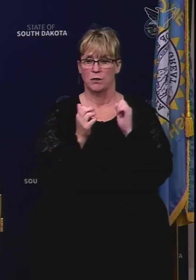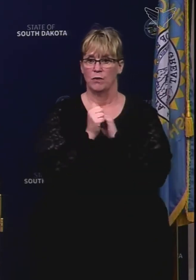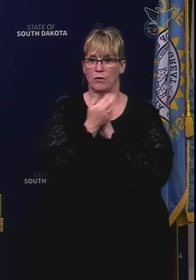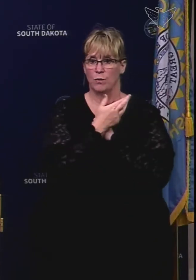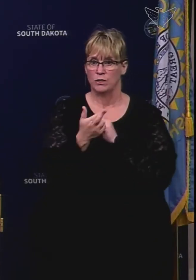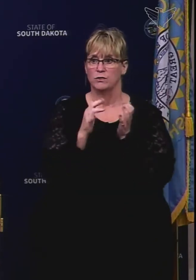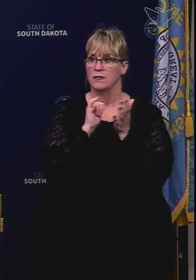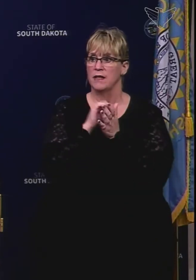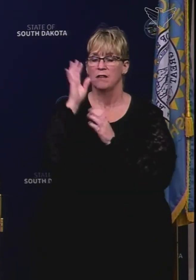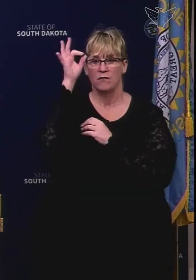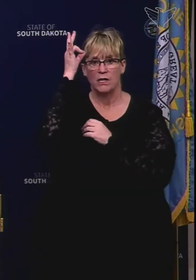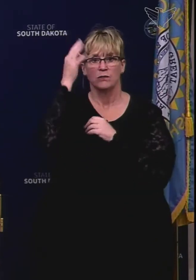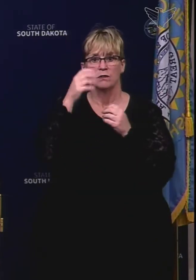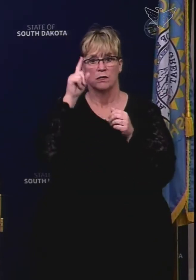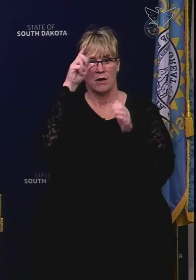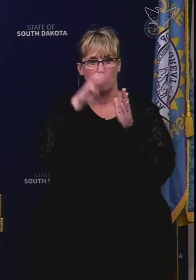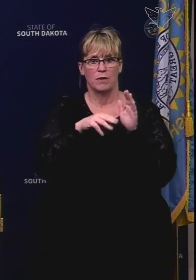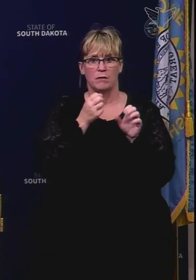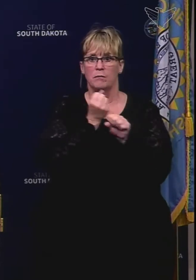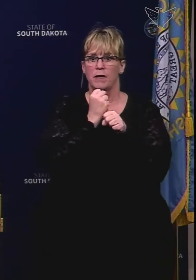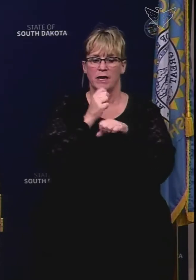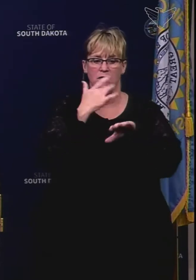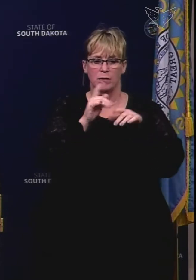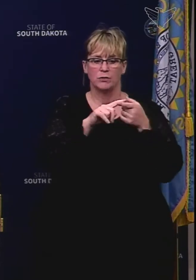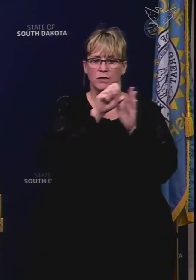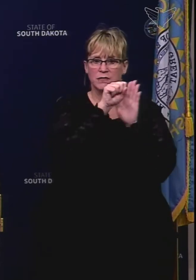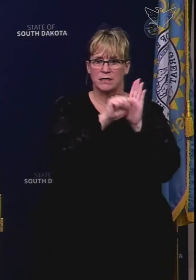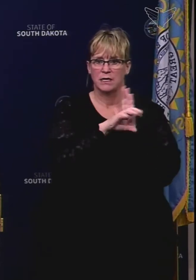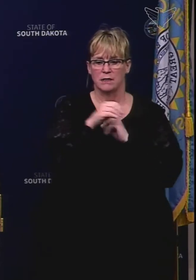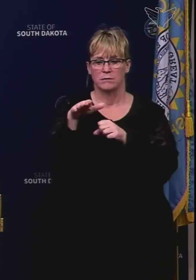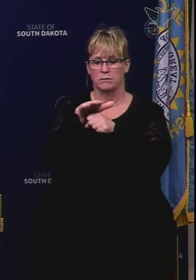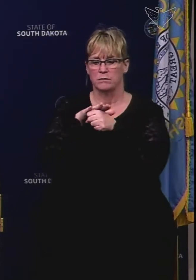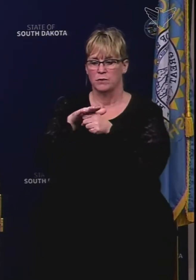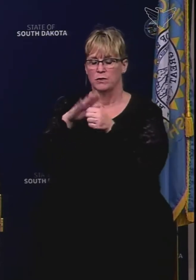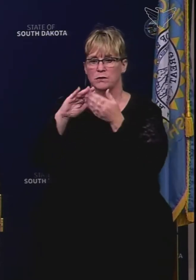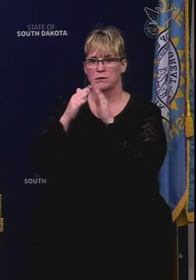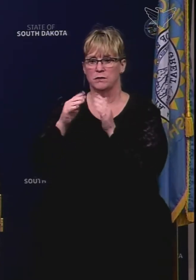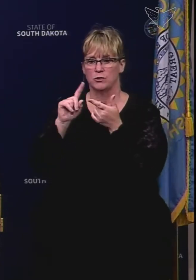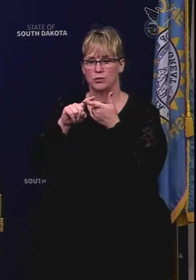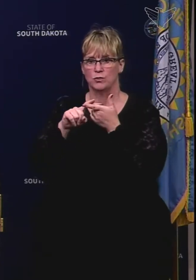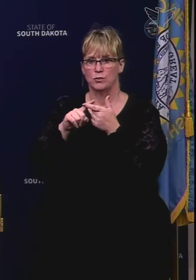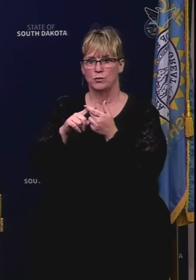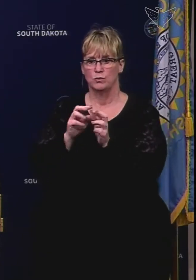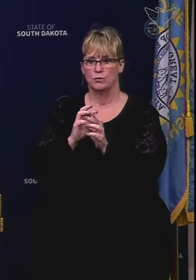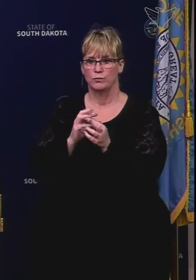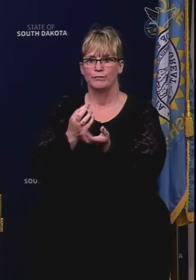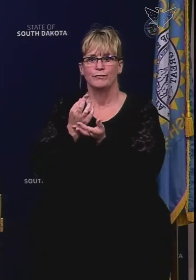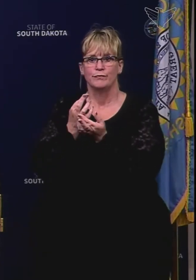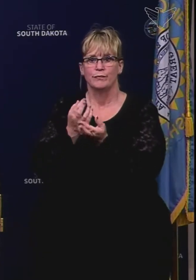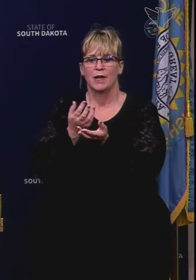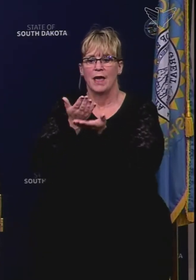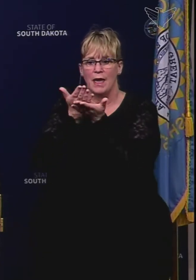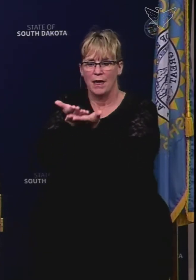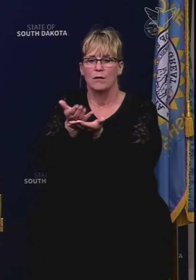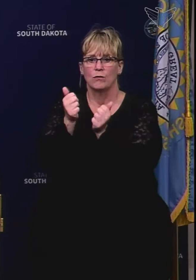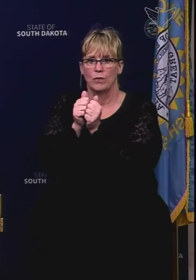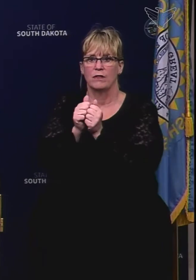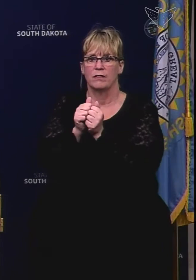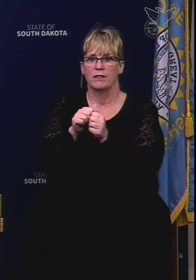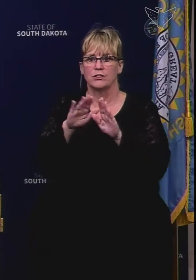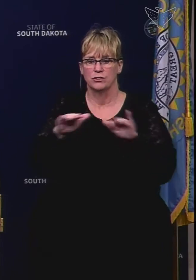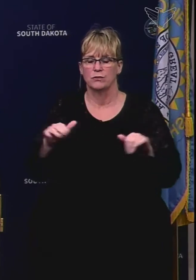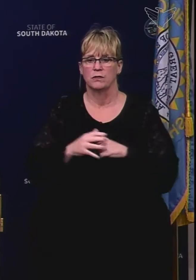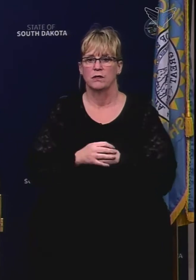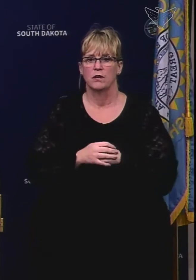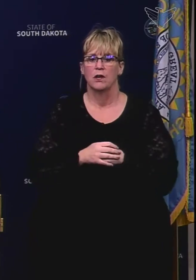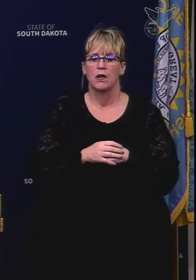federal government was going to make available to the states and local cities to respond to child welfare situations. It particularly focused